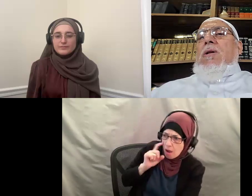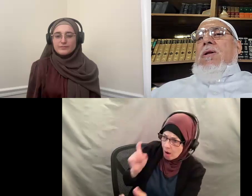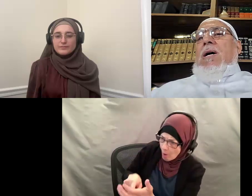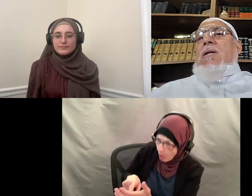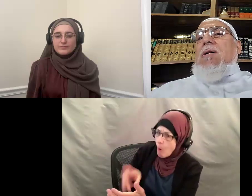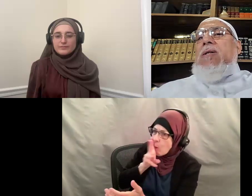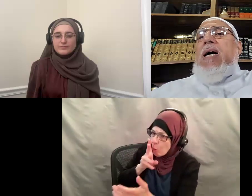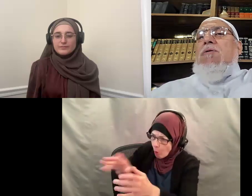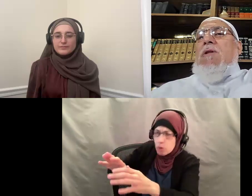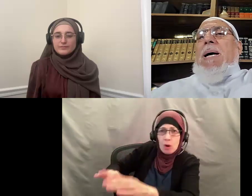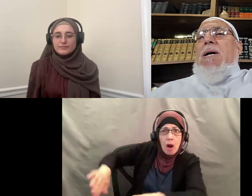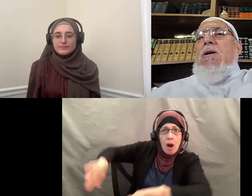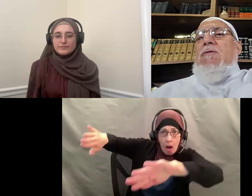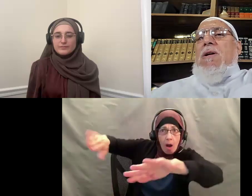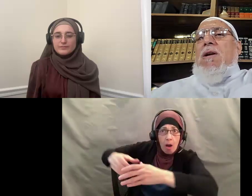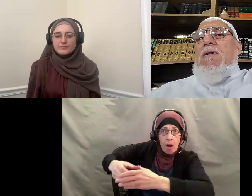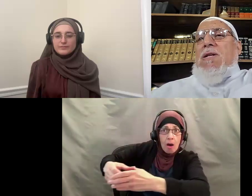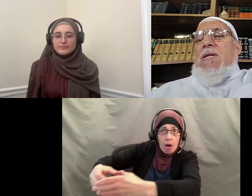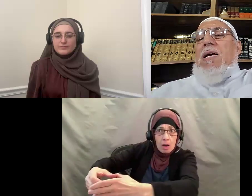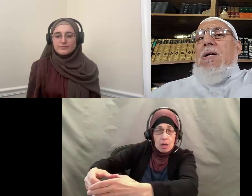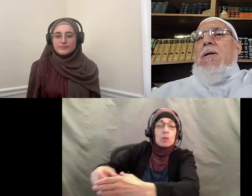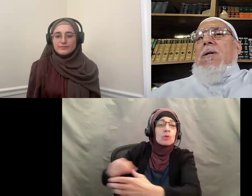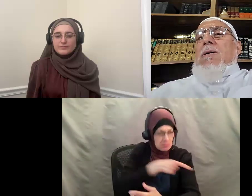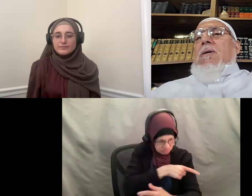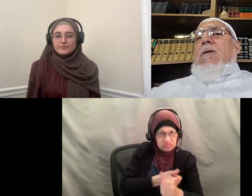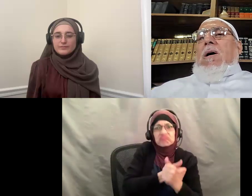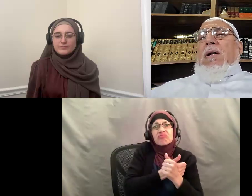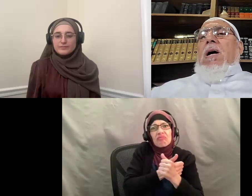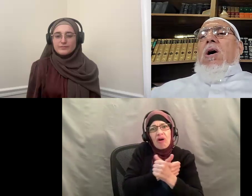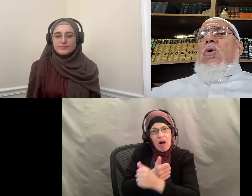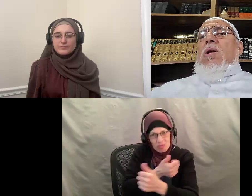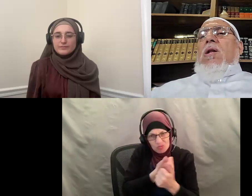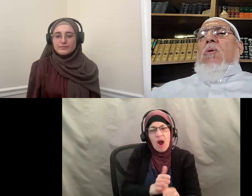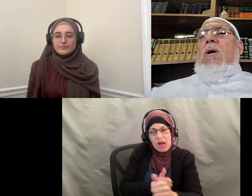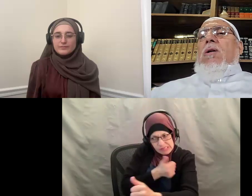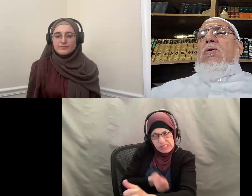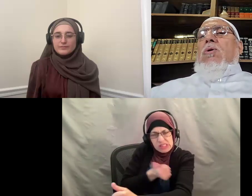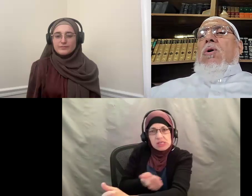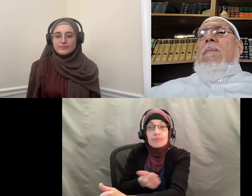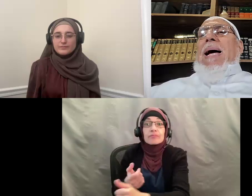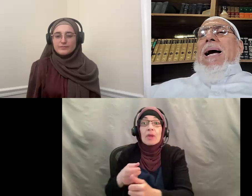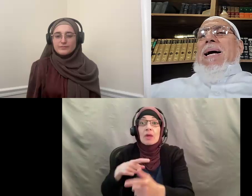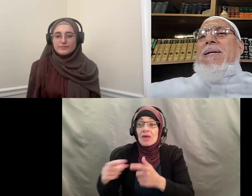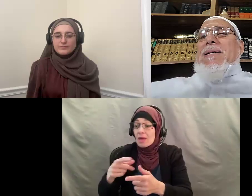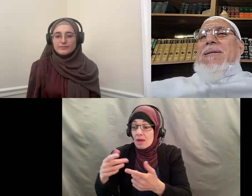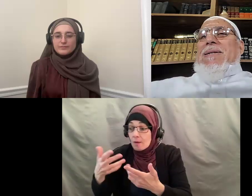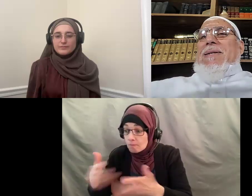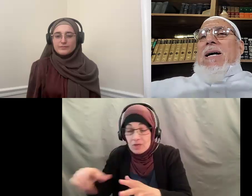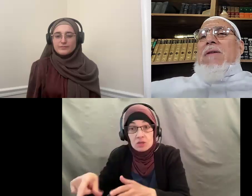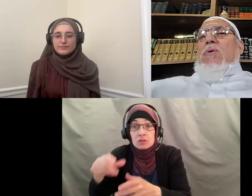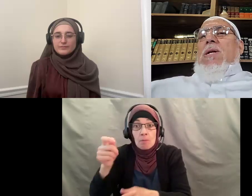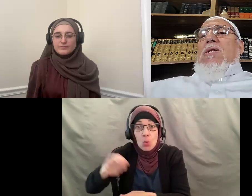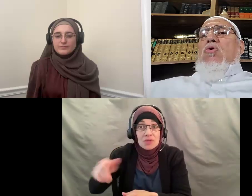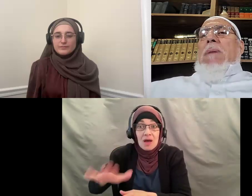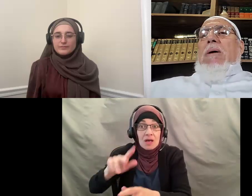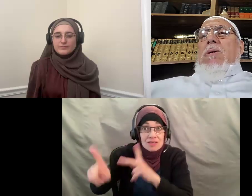reached the other side of the bank of the sea, Allah ordered the water to go back,